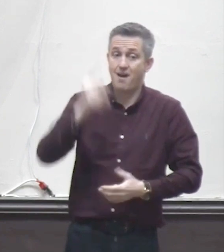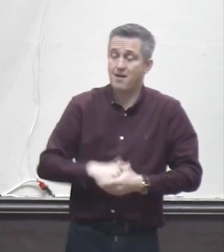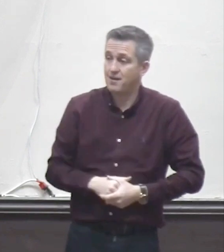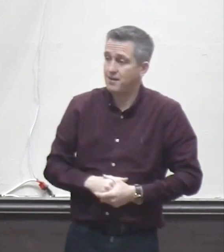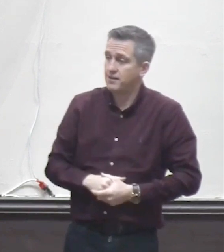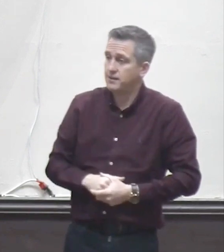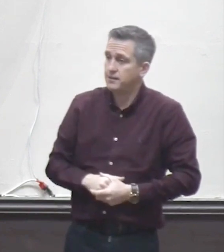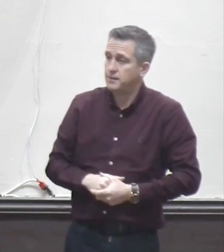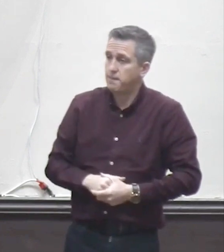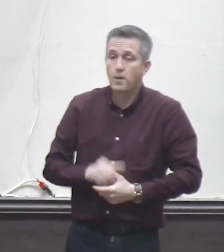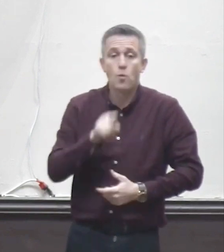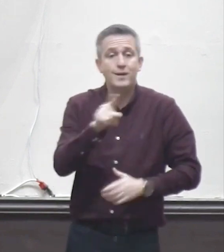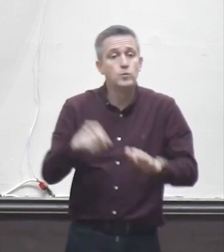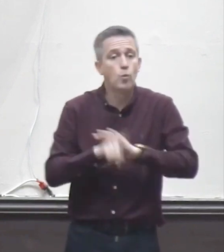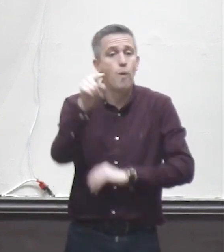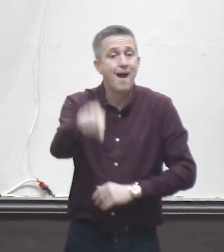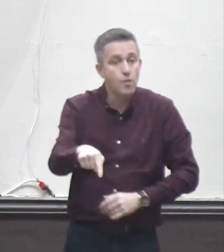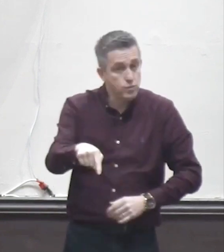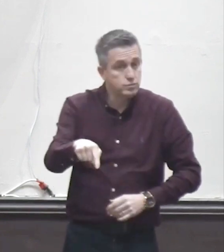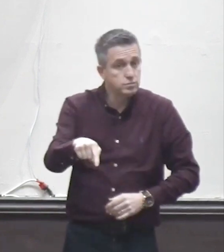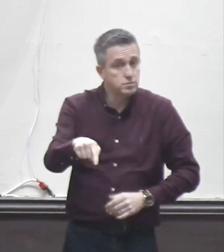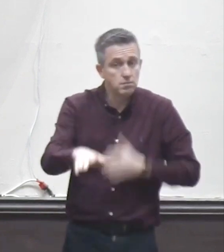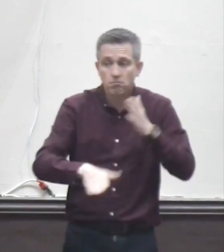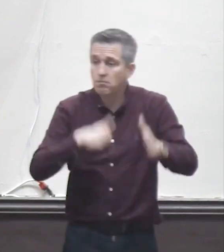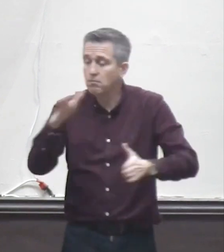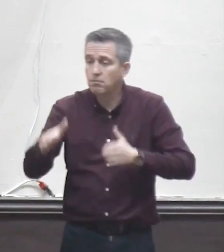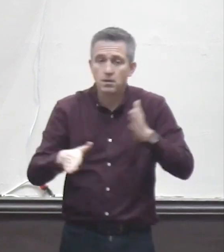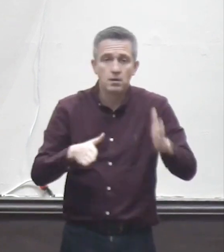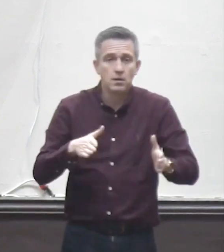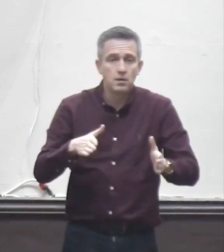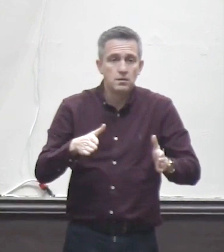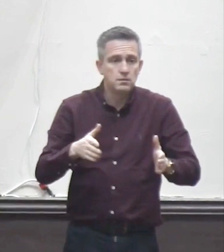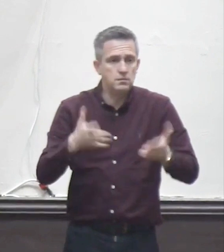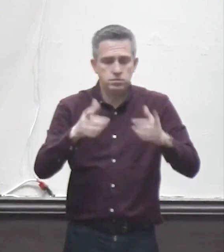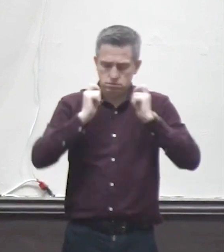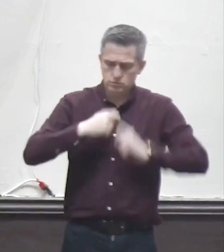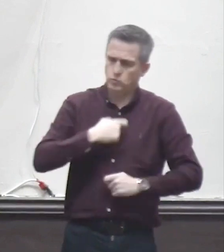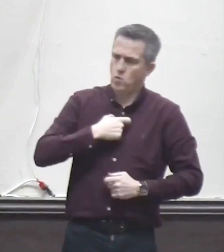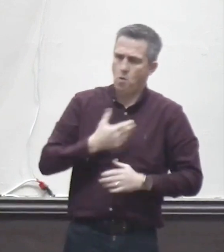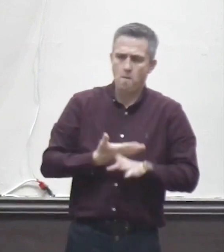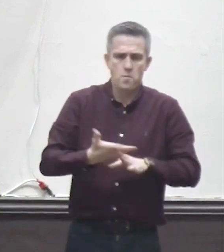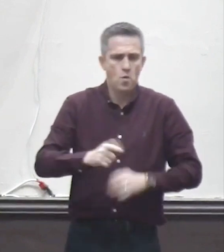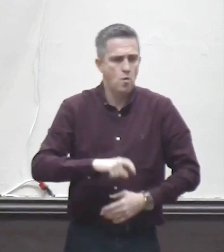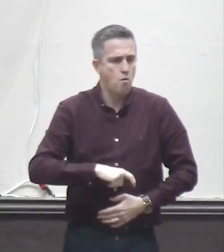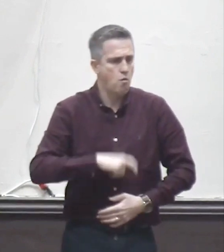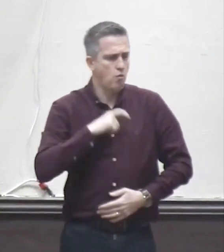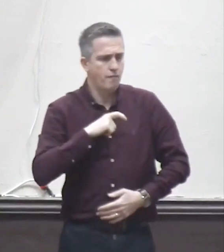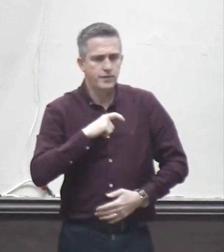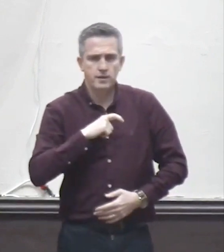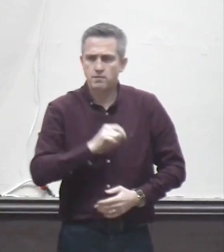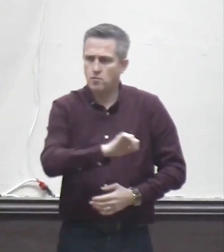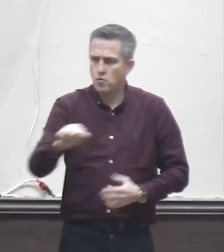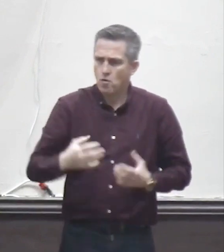Because now when he goes out, he is more confident, he is more